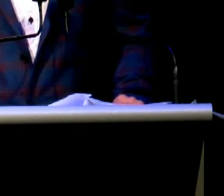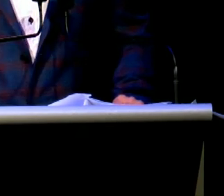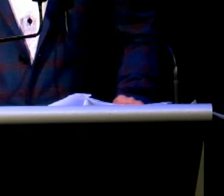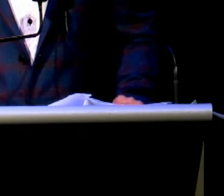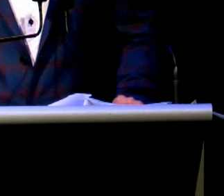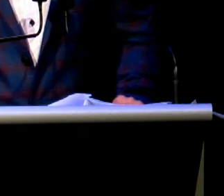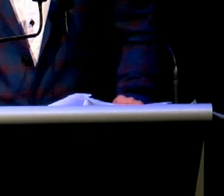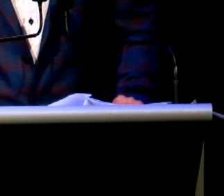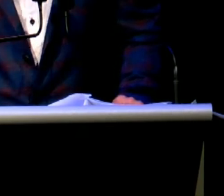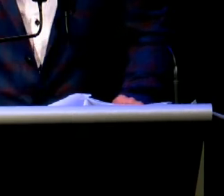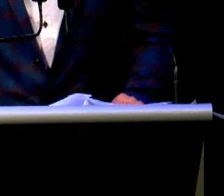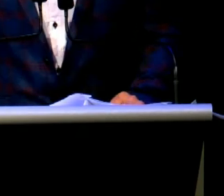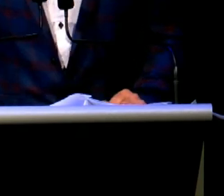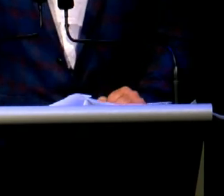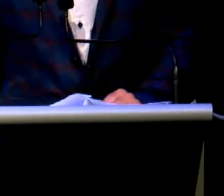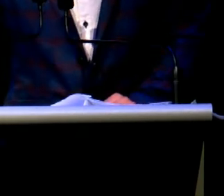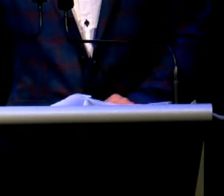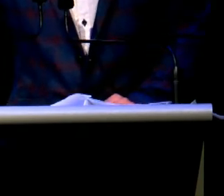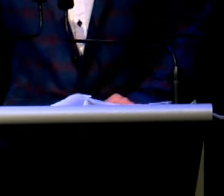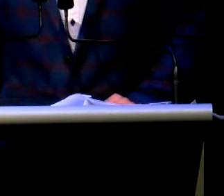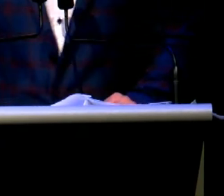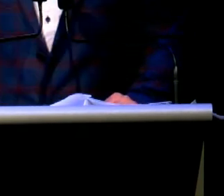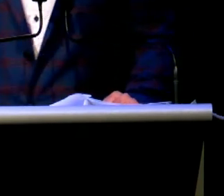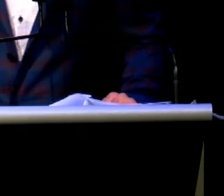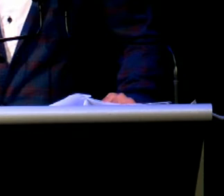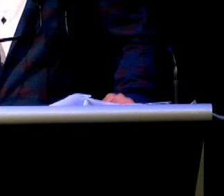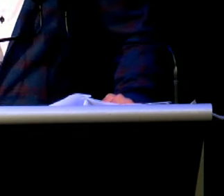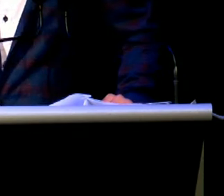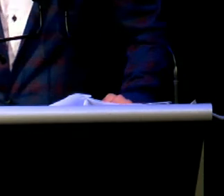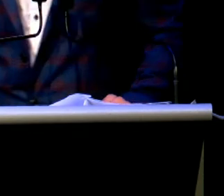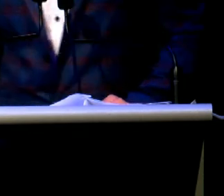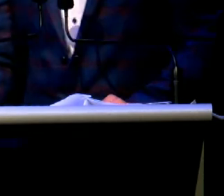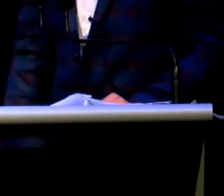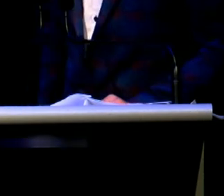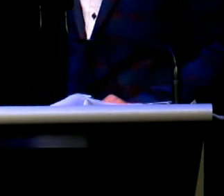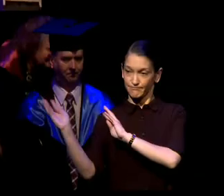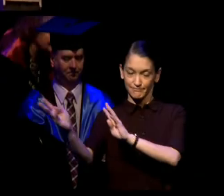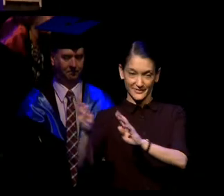you and good afternoon from me. Please all stand for the academic procession.